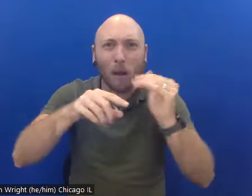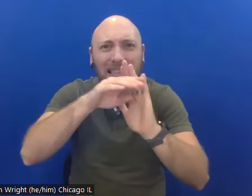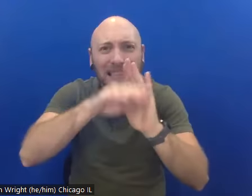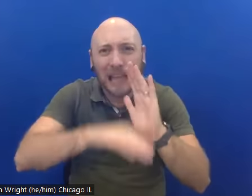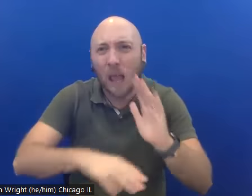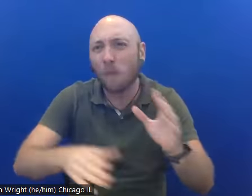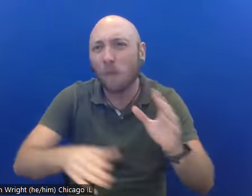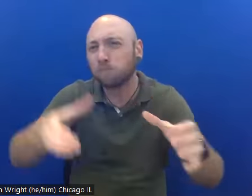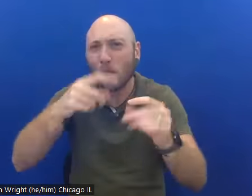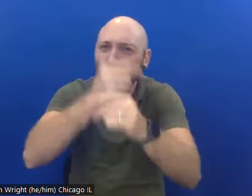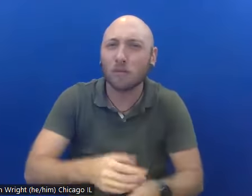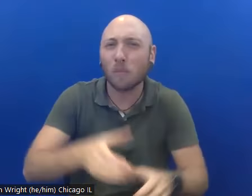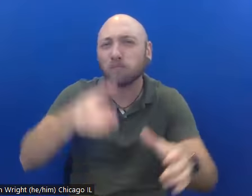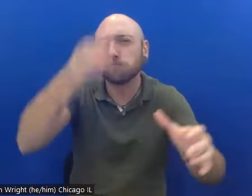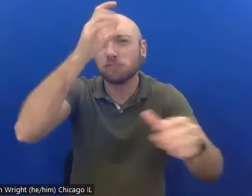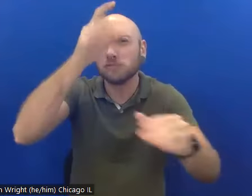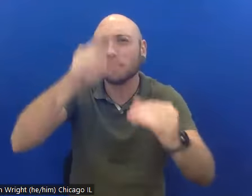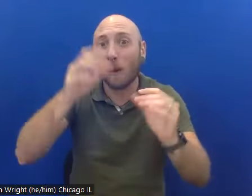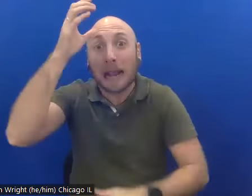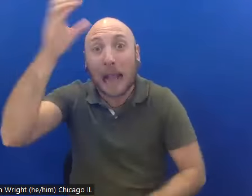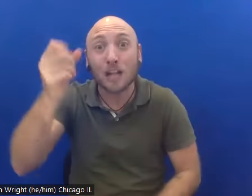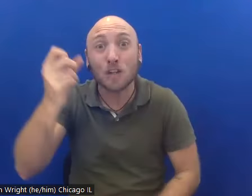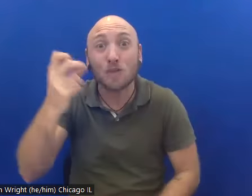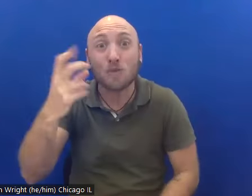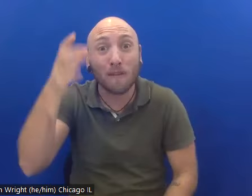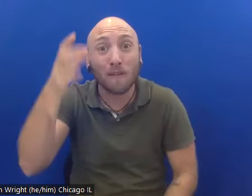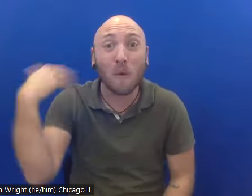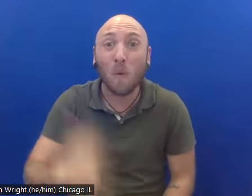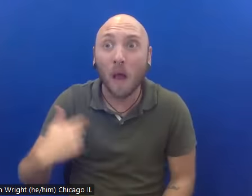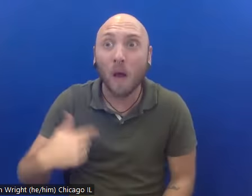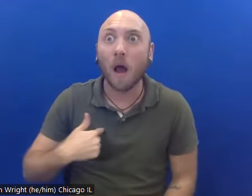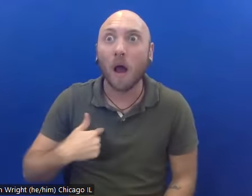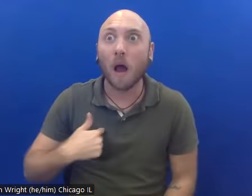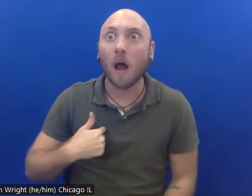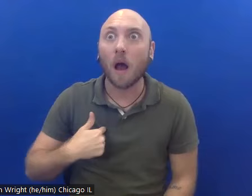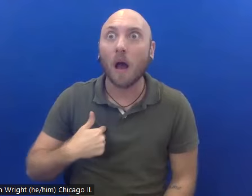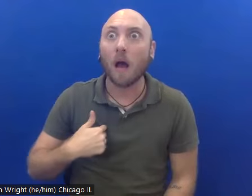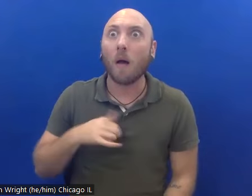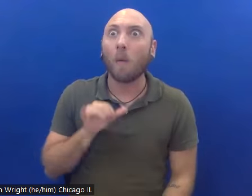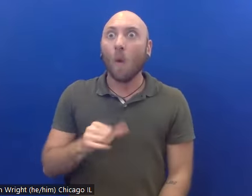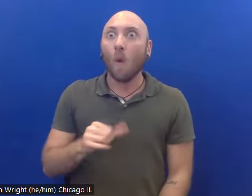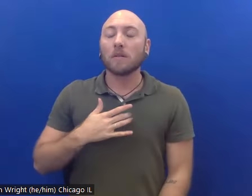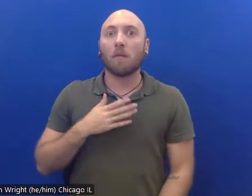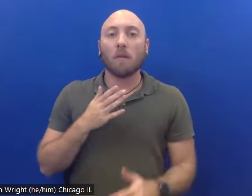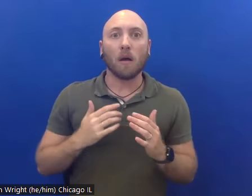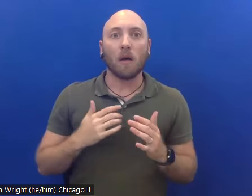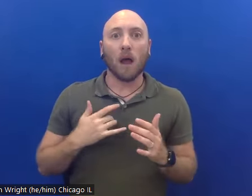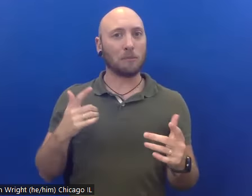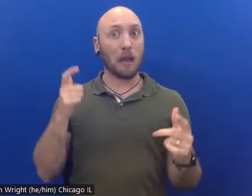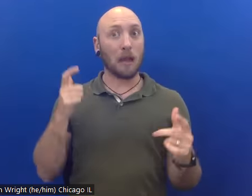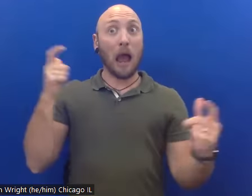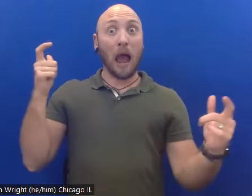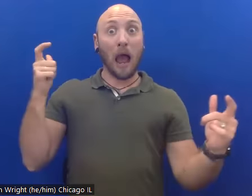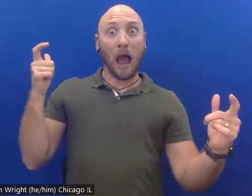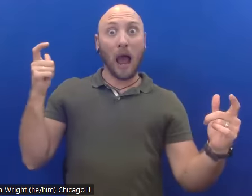and how much more I still have left to learn. And it really just kind of humbled me, which is what I needed, because I tend to get a big head